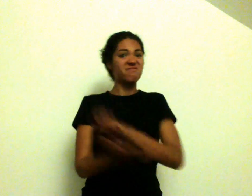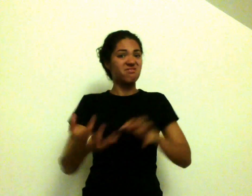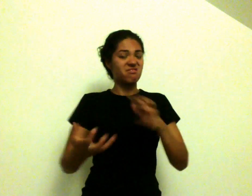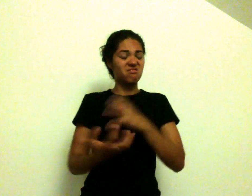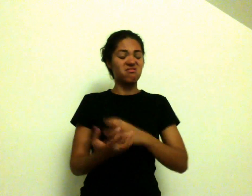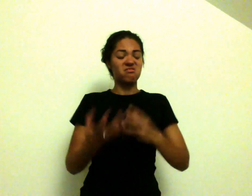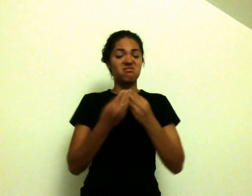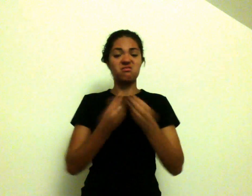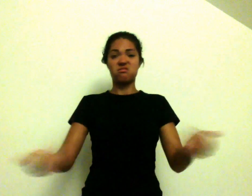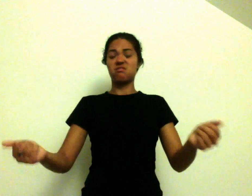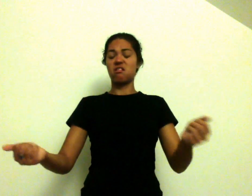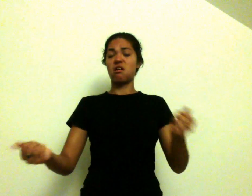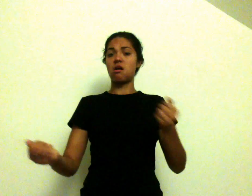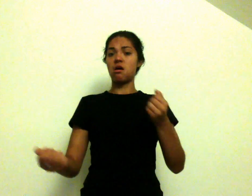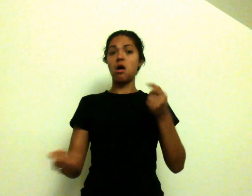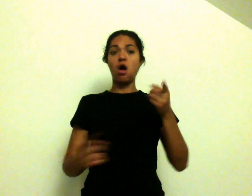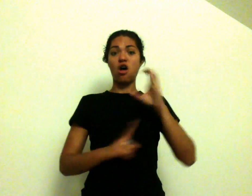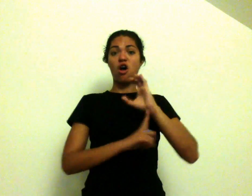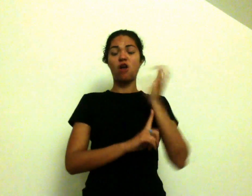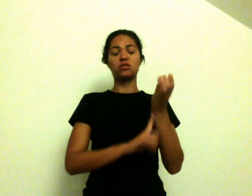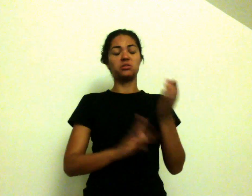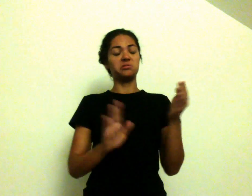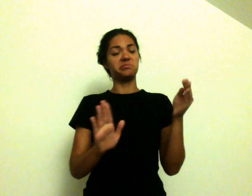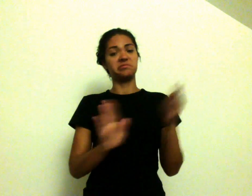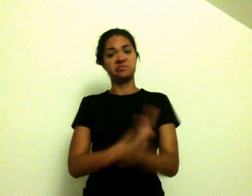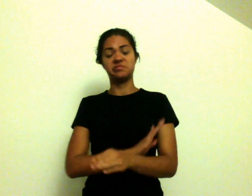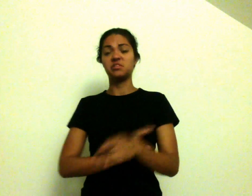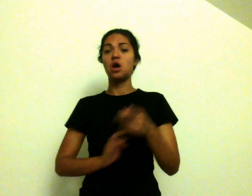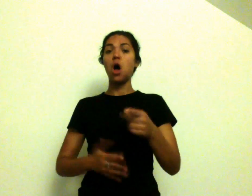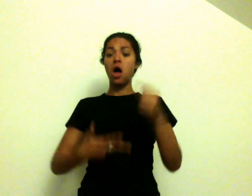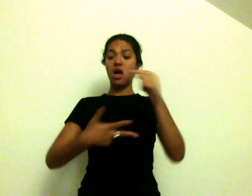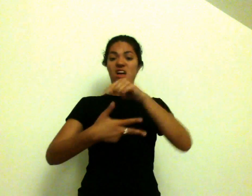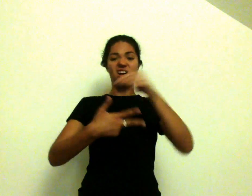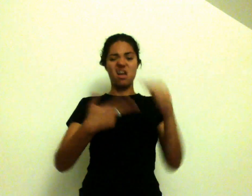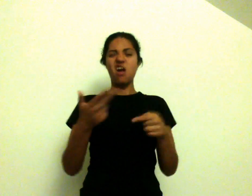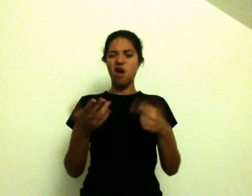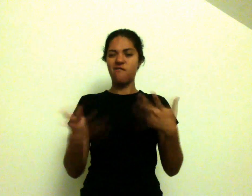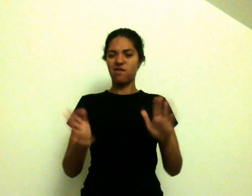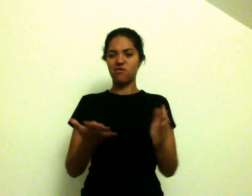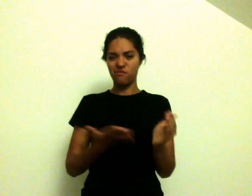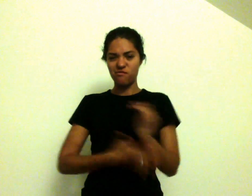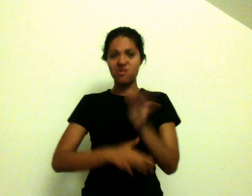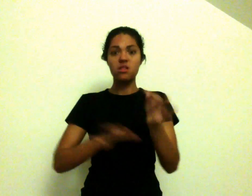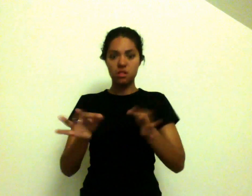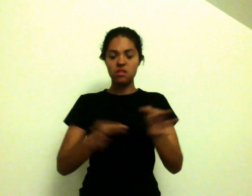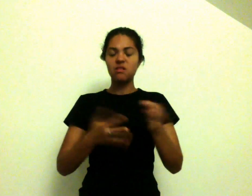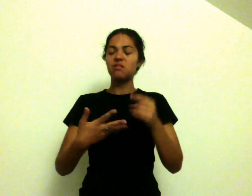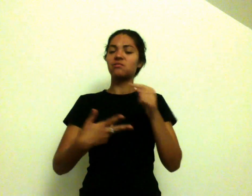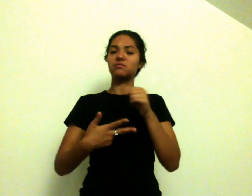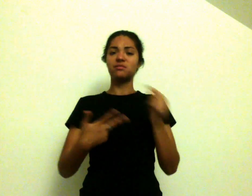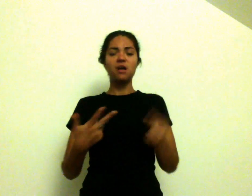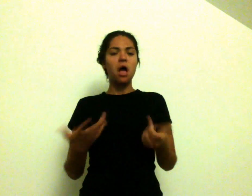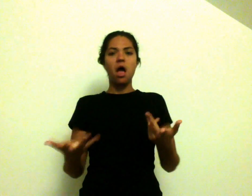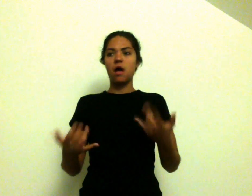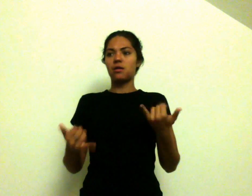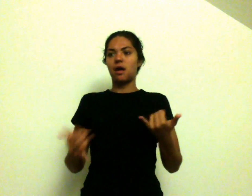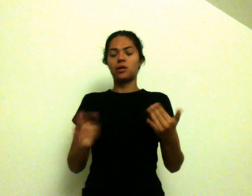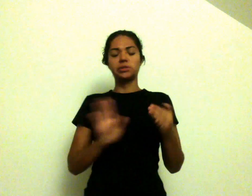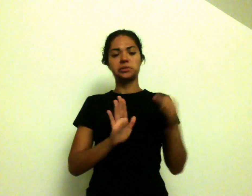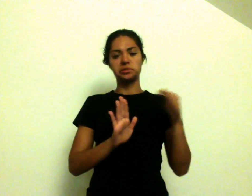needs even explain that anymore with postmodernism, and privatization with a loss of meaning. Now, just in case you think that the Christian preacher is